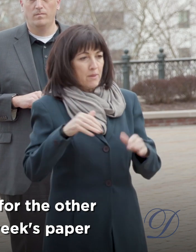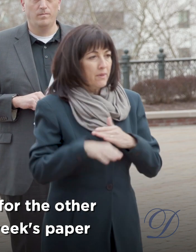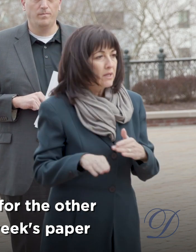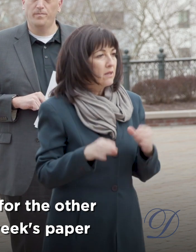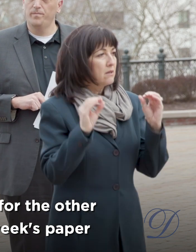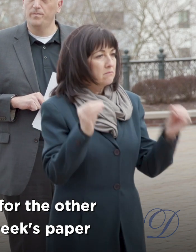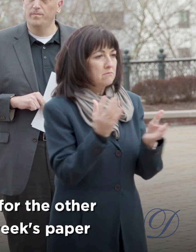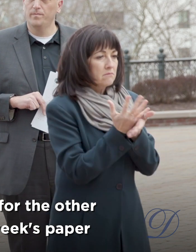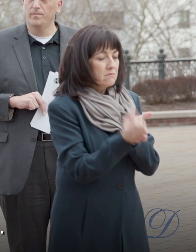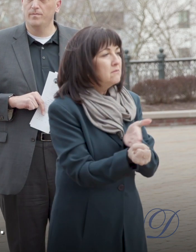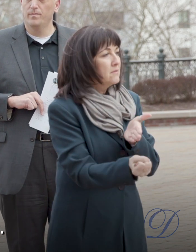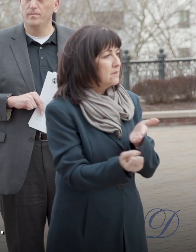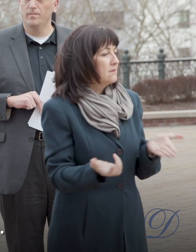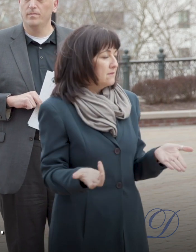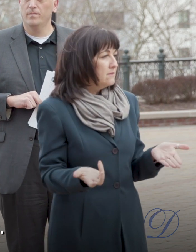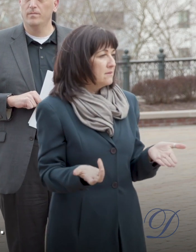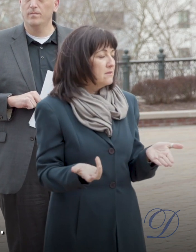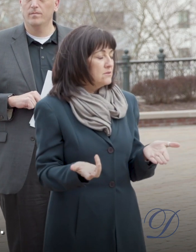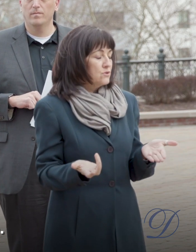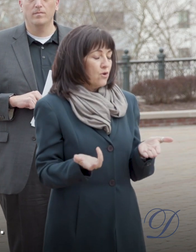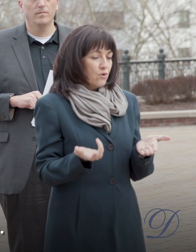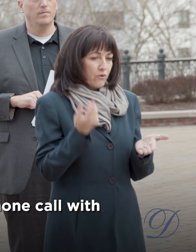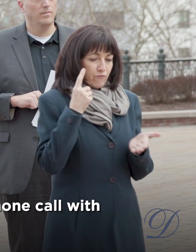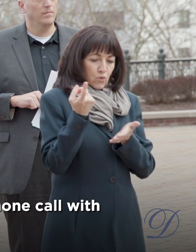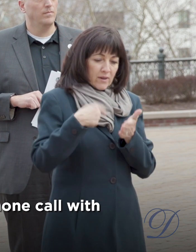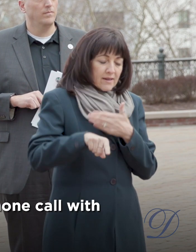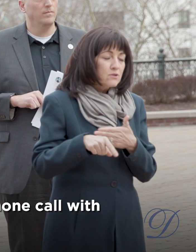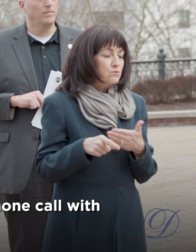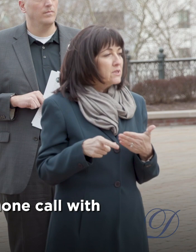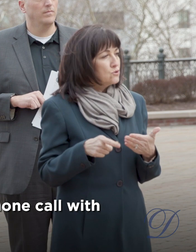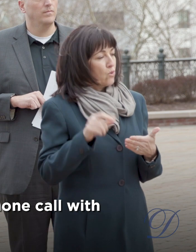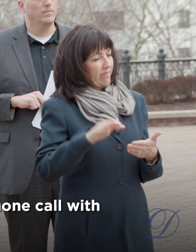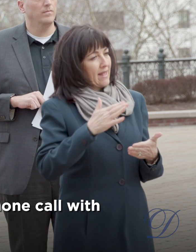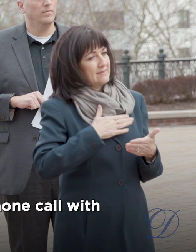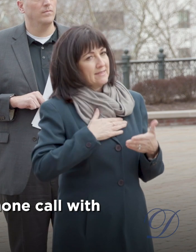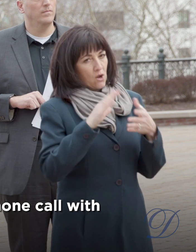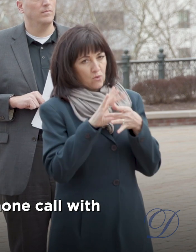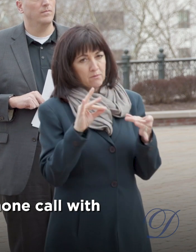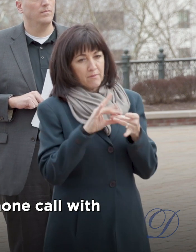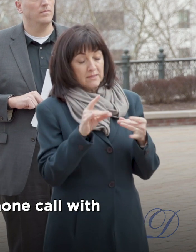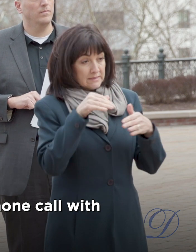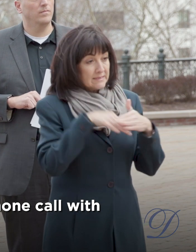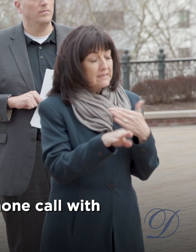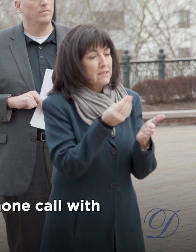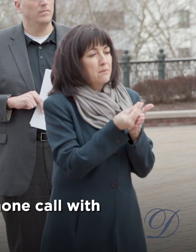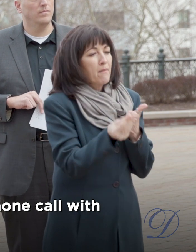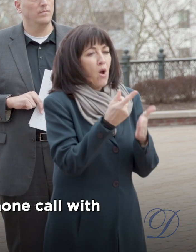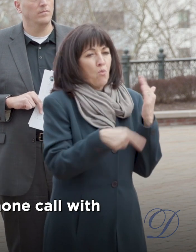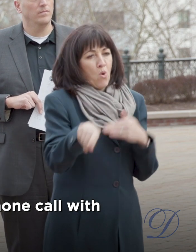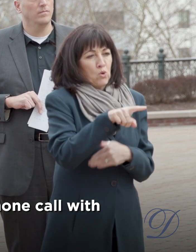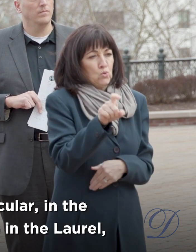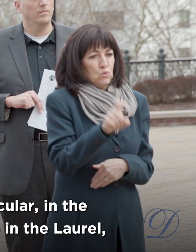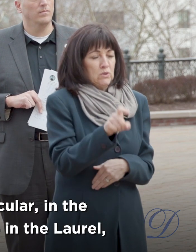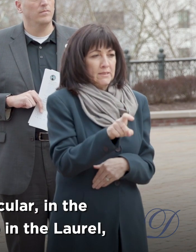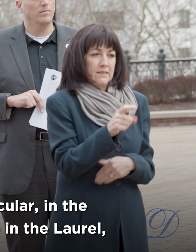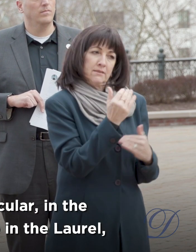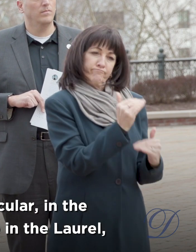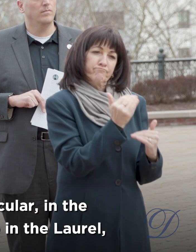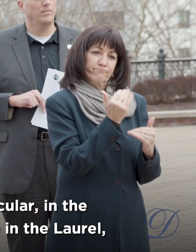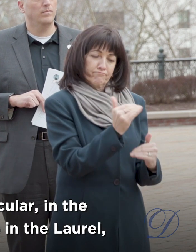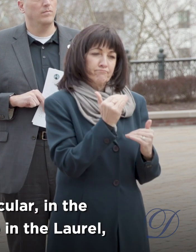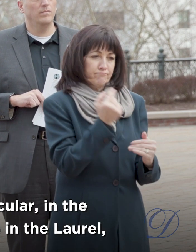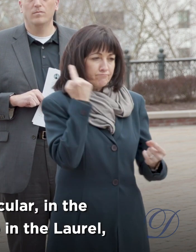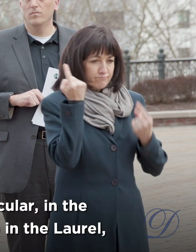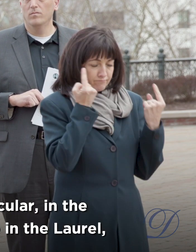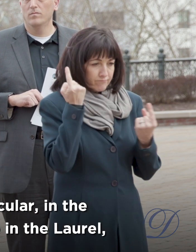get next week's paper products or the like. So that's our message. On our phone call with the town officials, they were seeing that